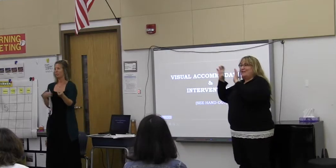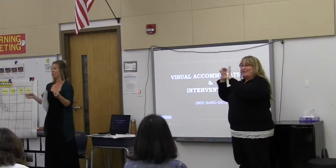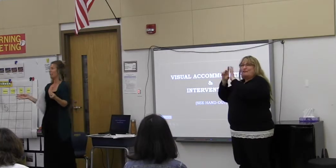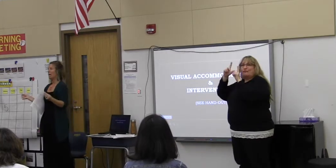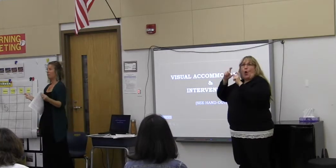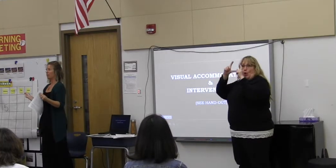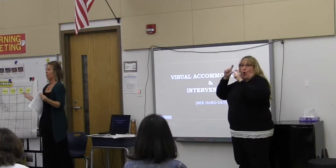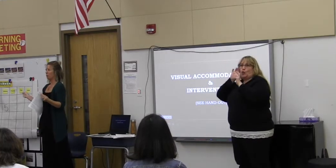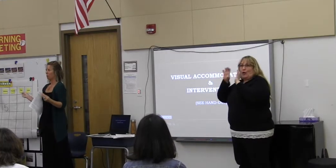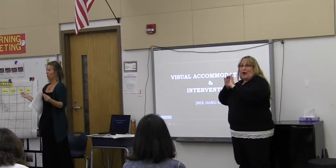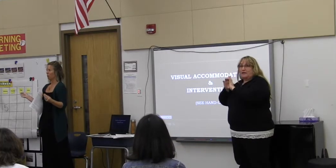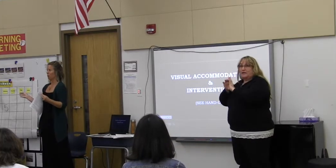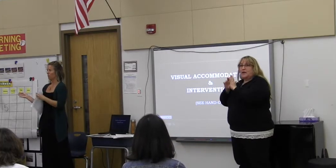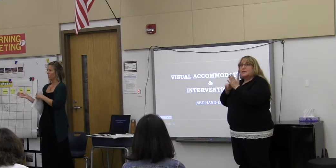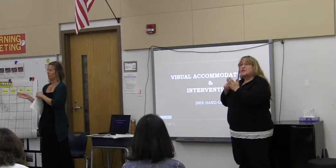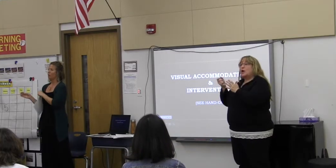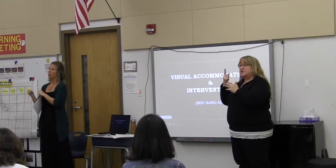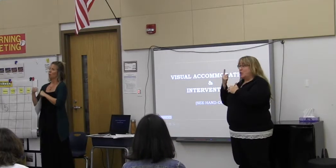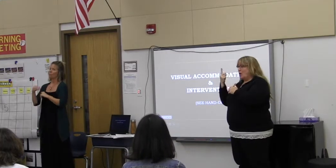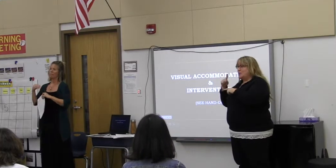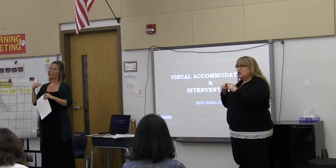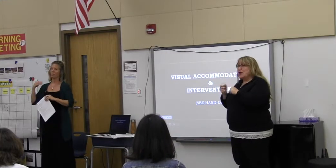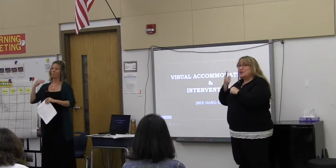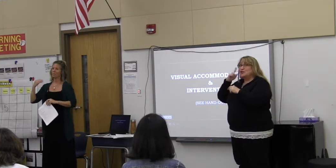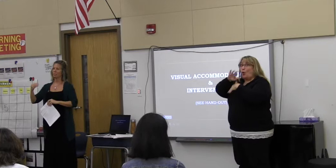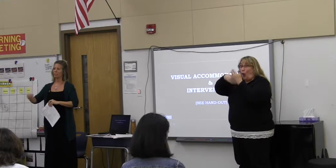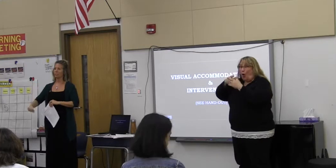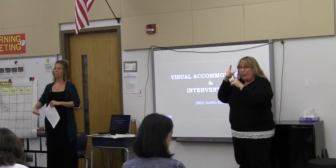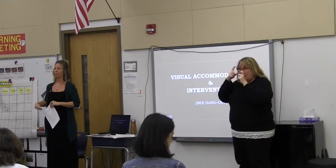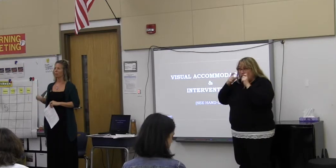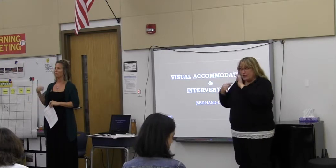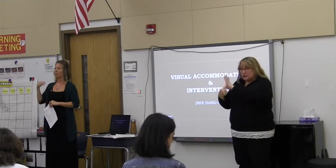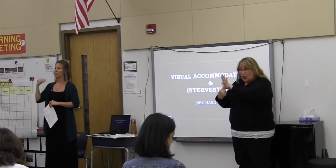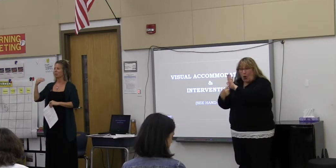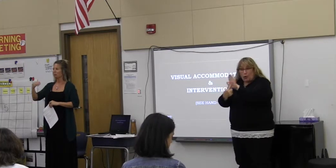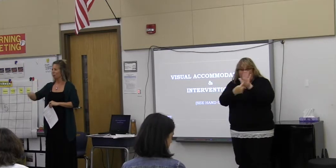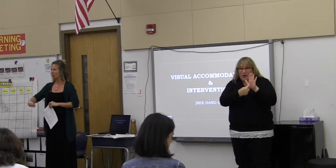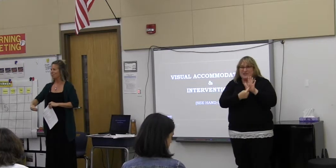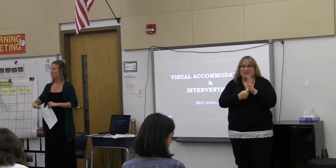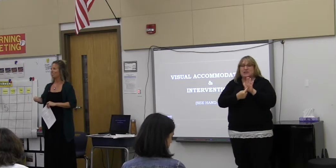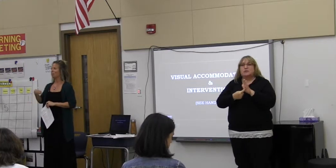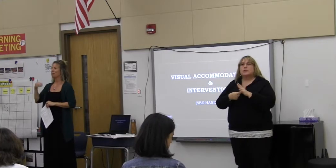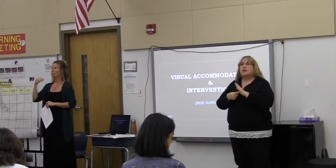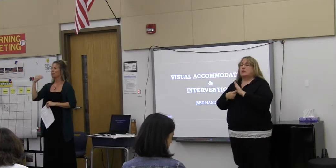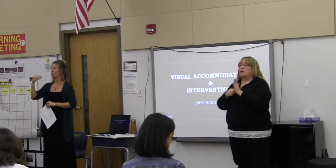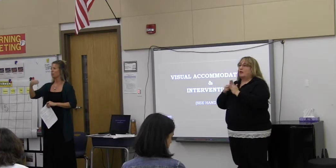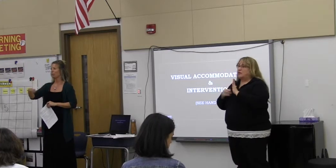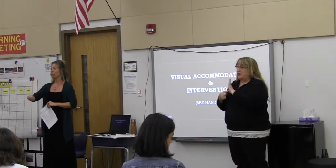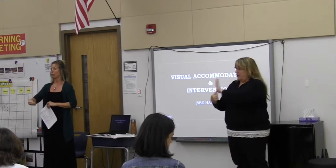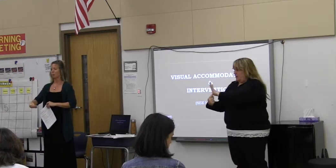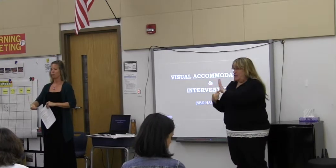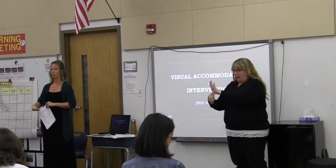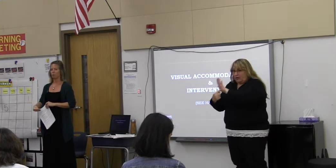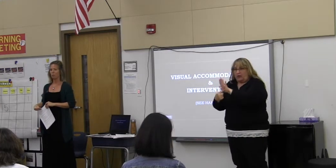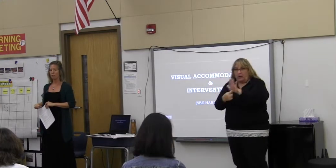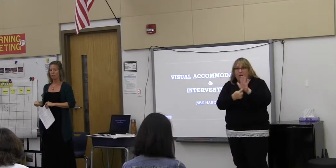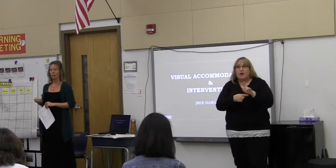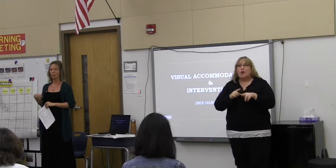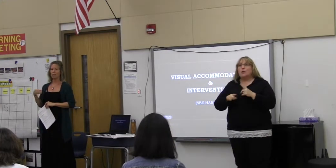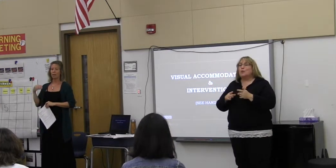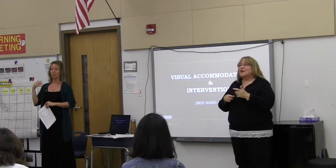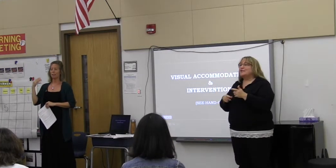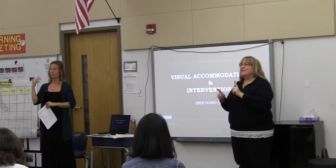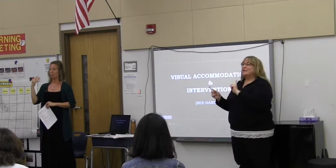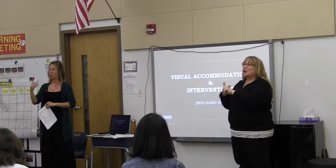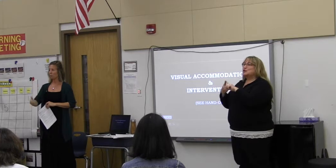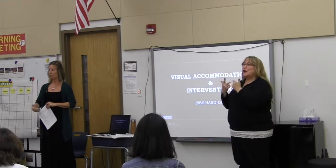that they understand every single photo that you ever take. With these little ones, we drill photos into them and we start with the things that are most preferred to